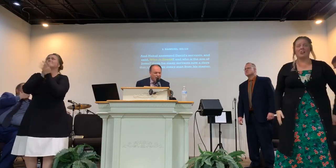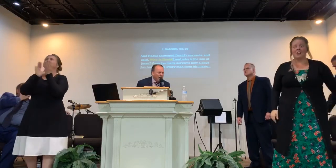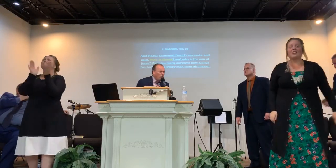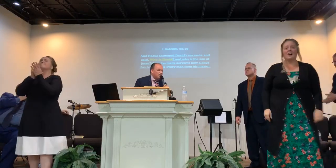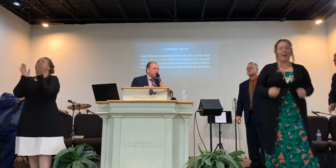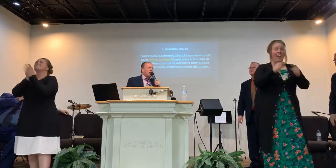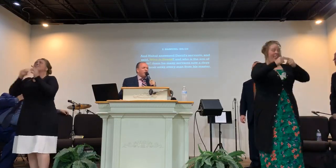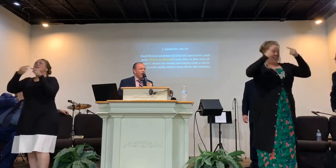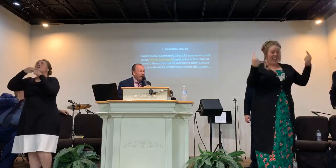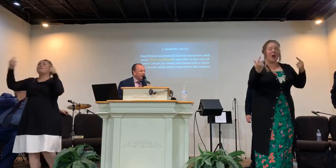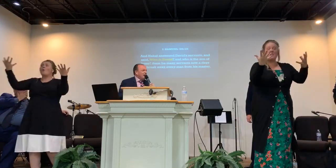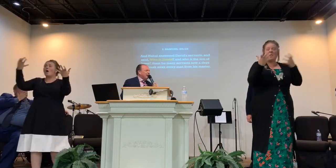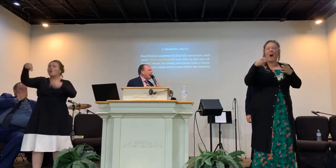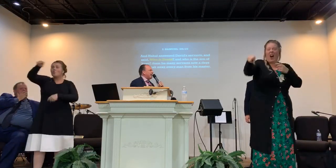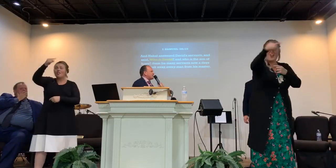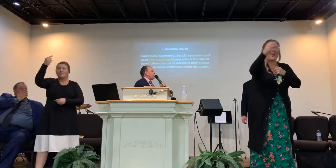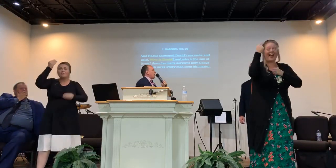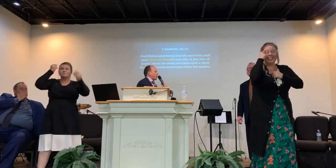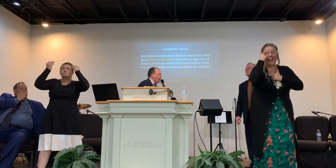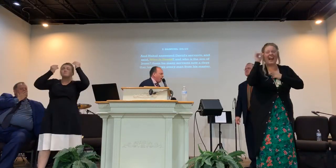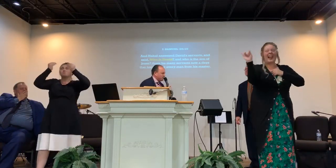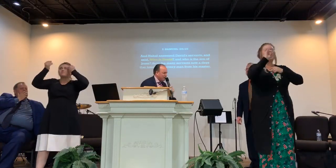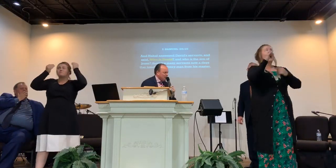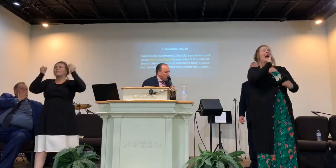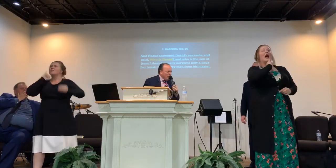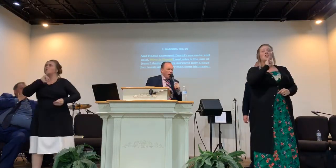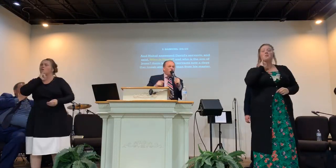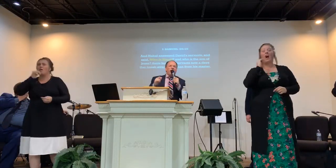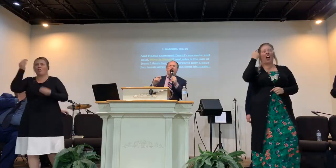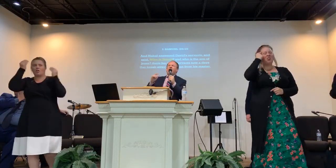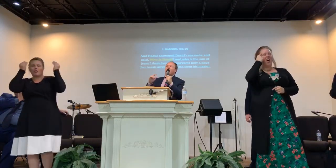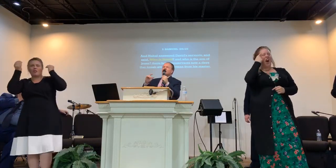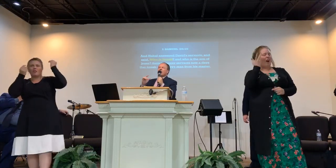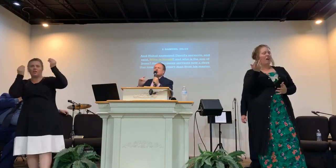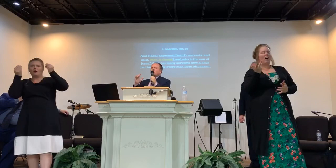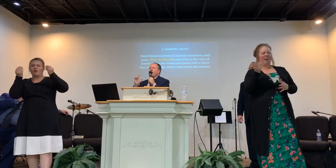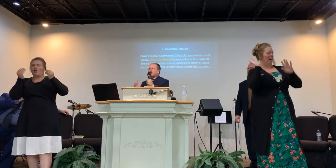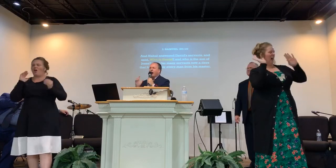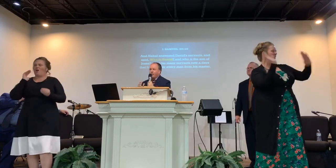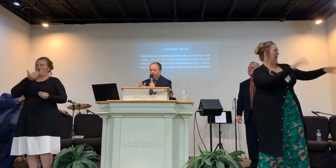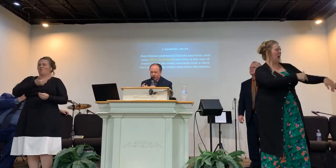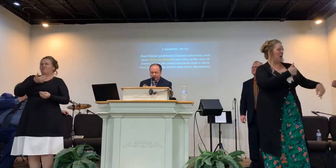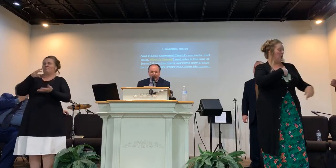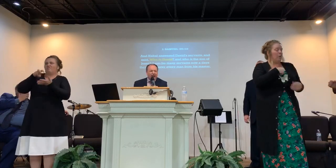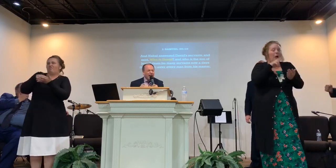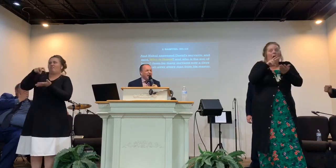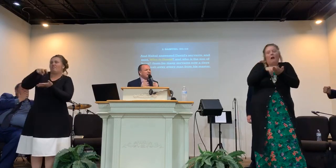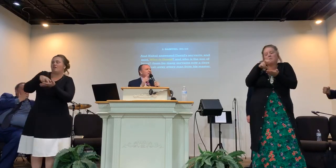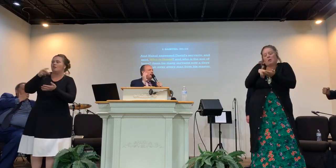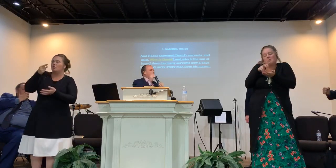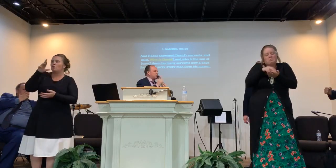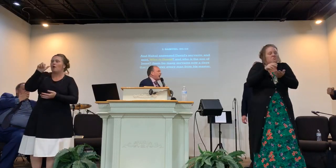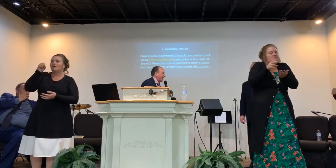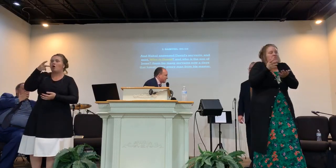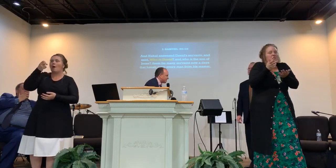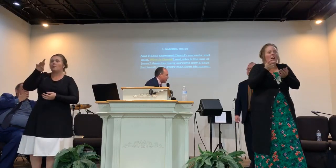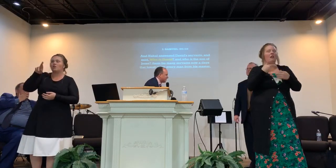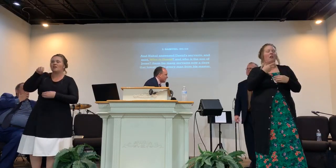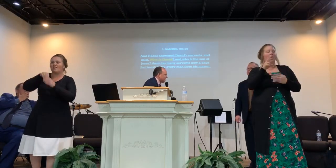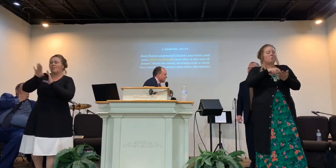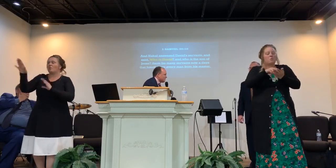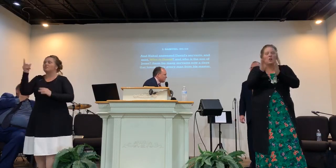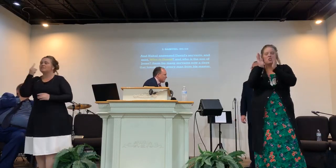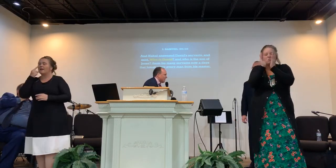The enemy wants you to think like Israel thought, that we are just grasshoppers in their sight.